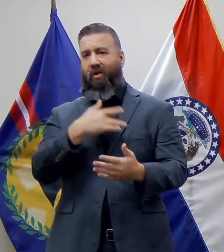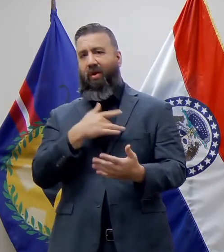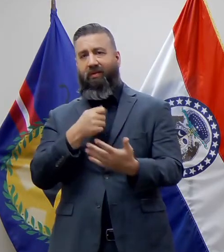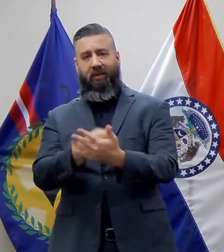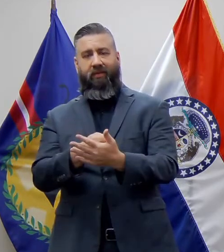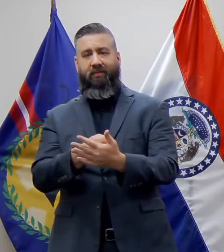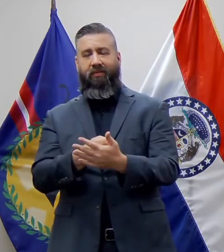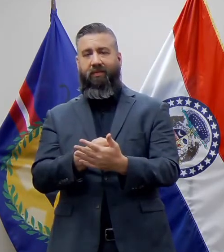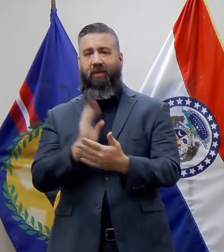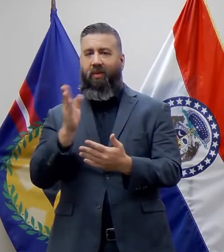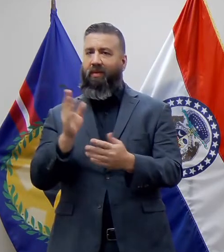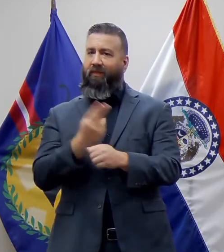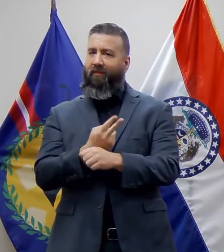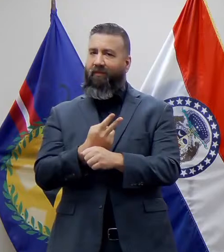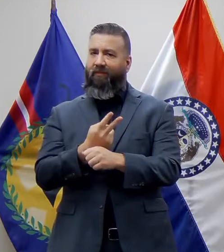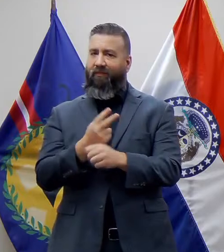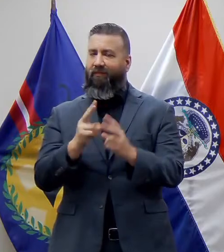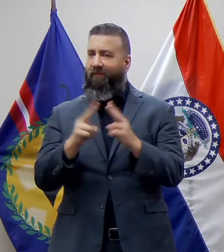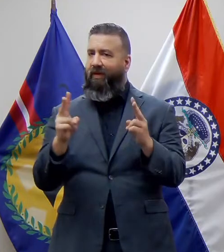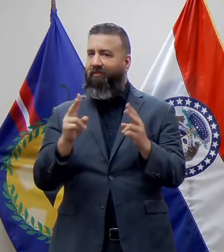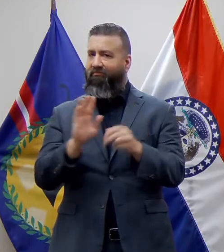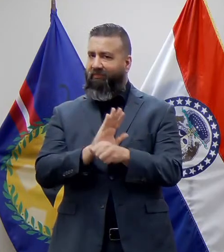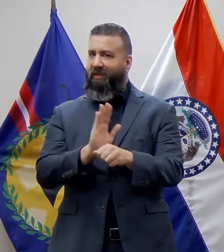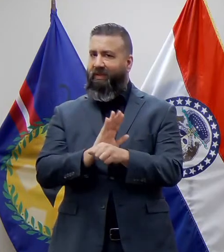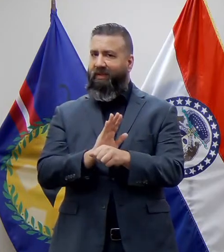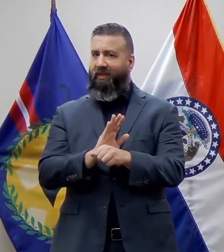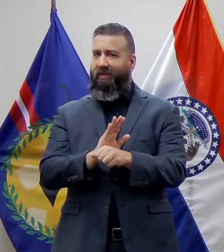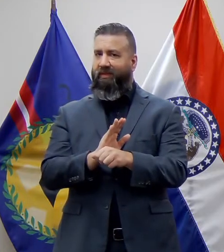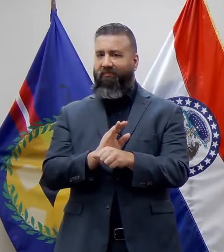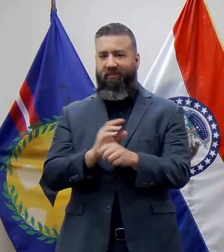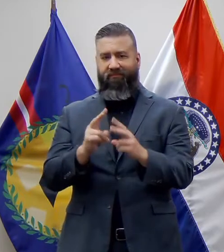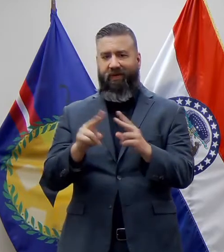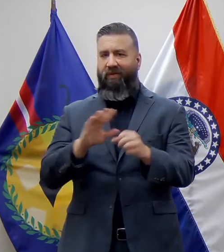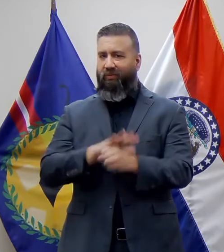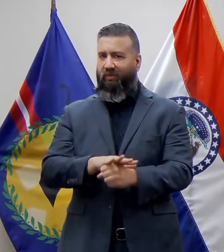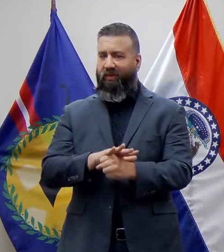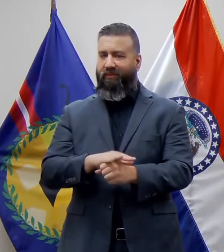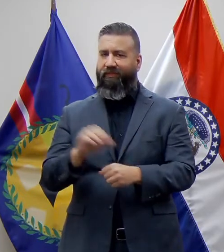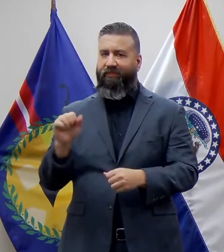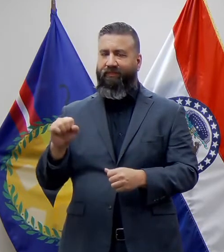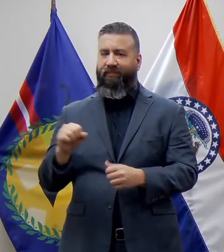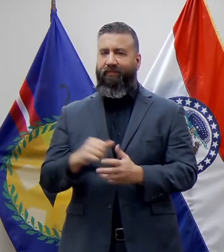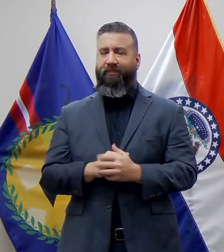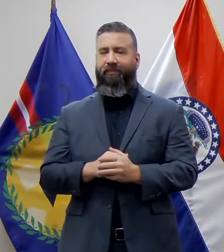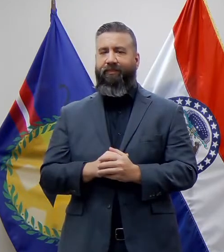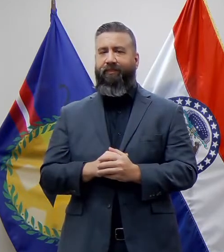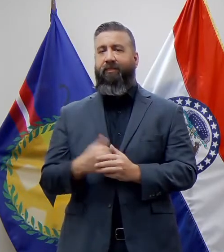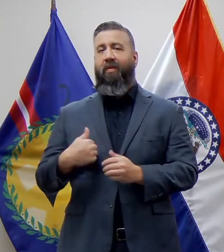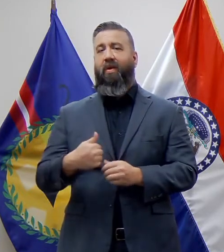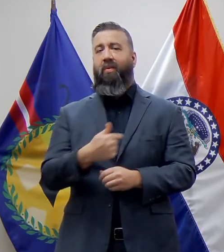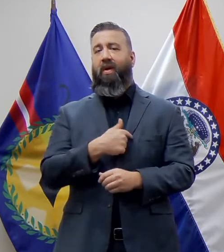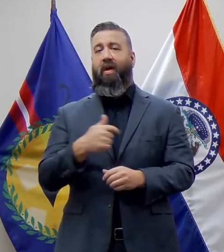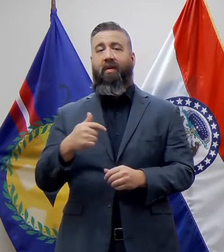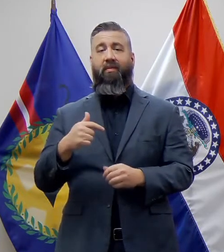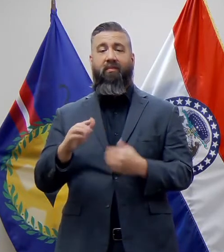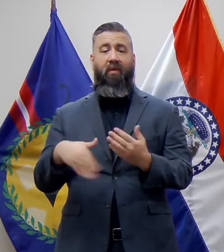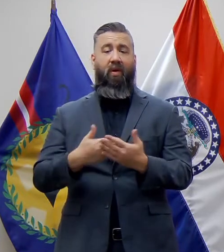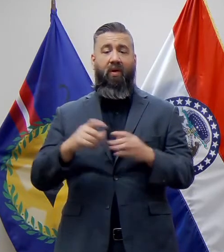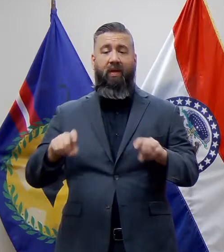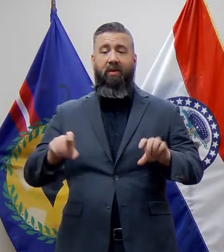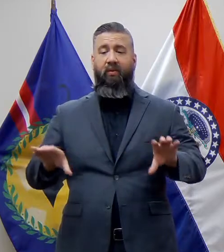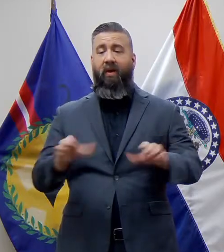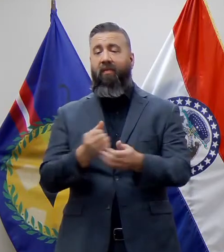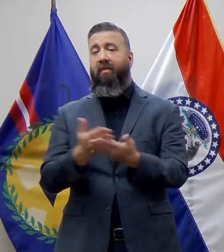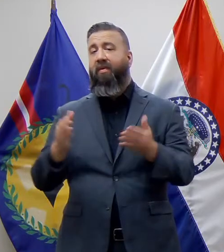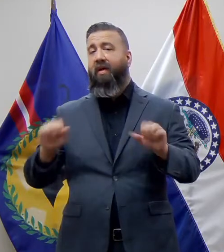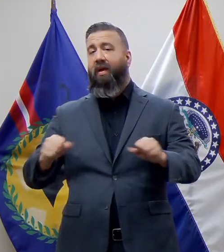be very busy and very stretched and very stressed. So we all need to do everything we can to